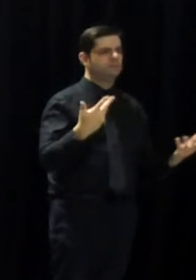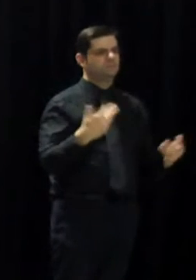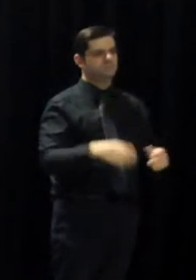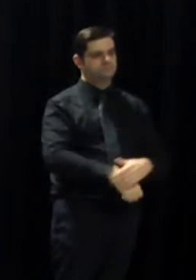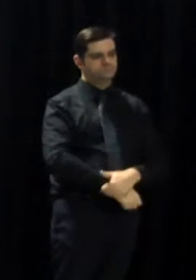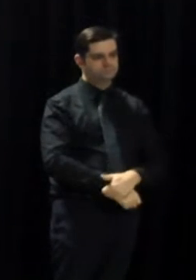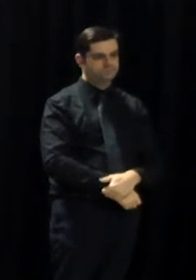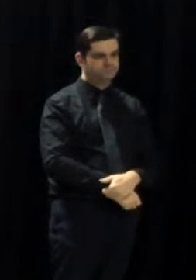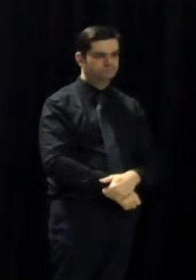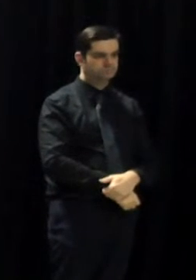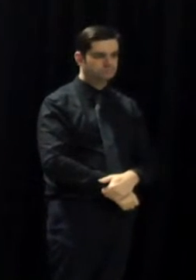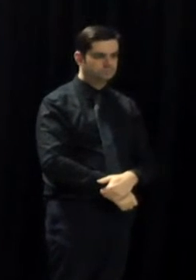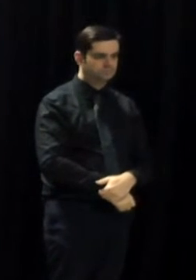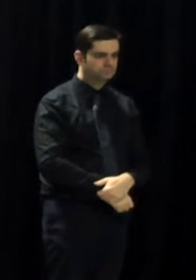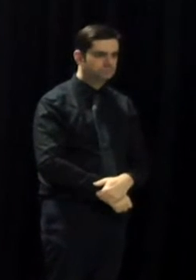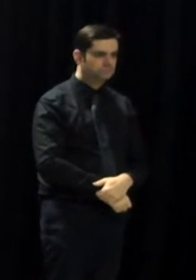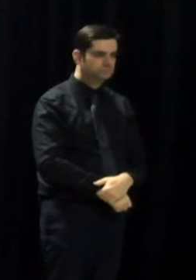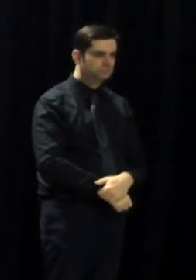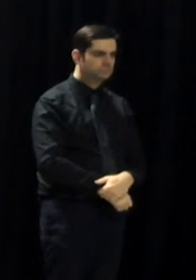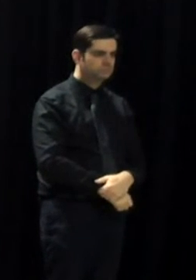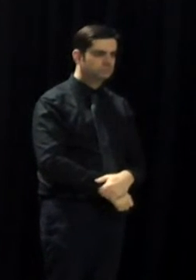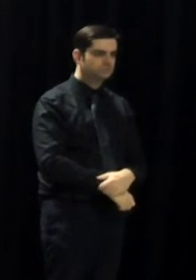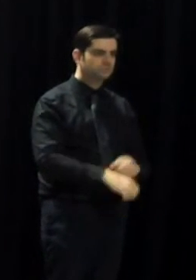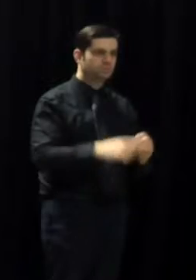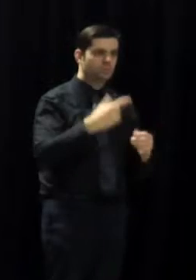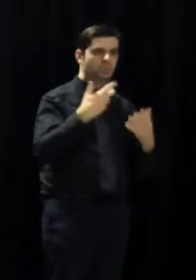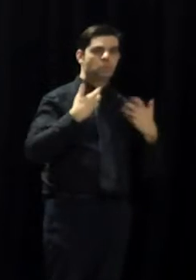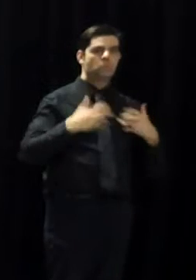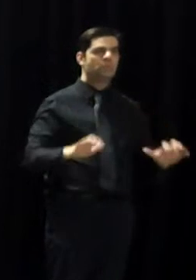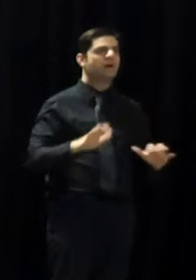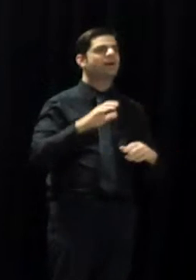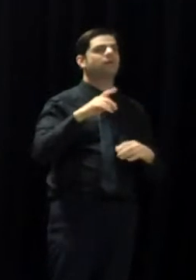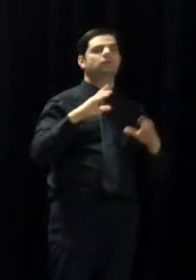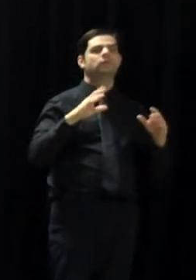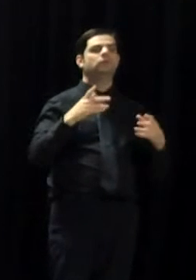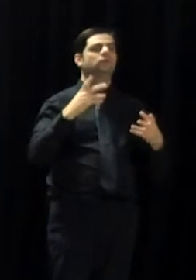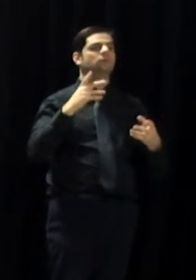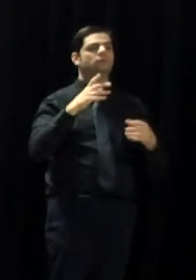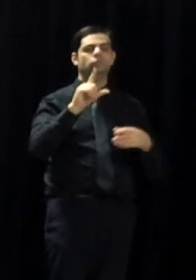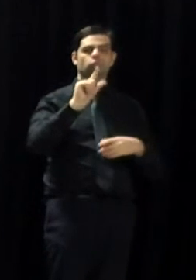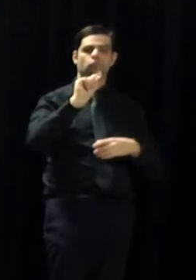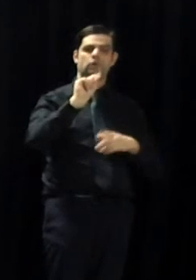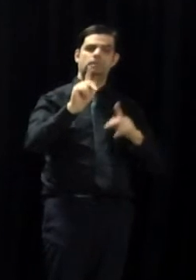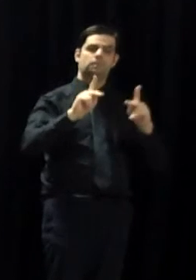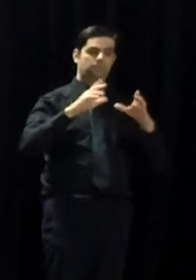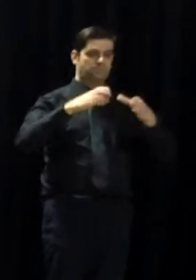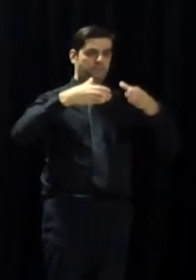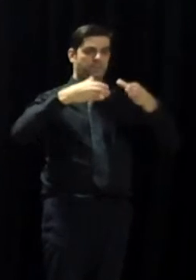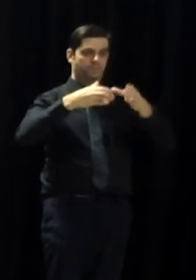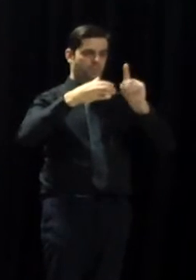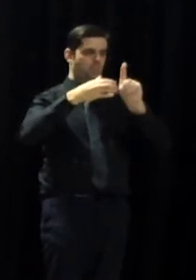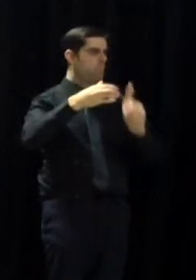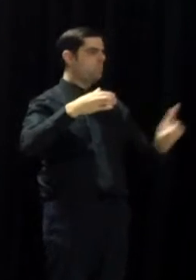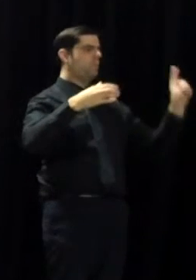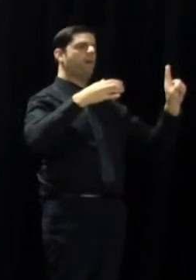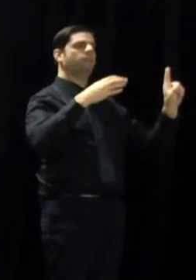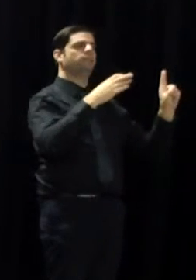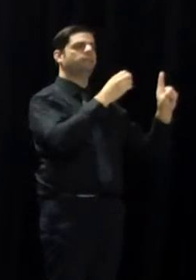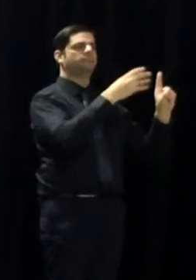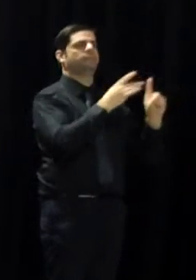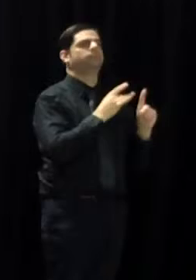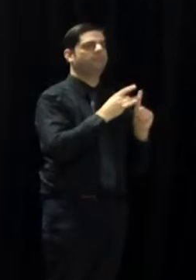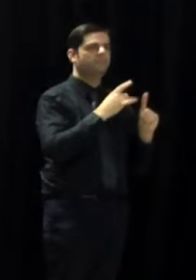It's likely, whether they're asymptomatic, whether they're symptomatic. That's just the math. So we